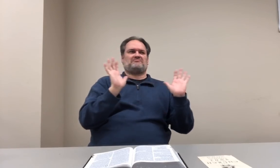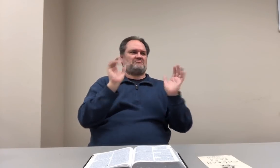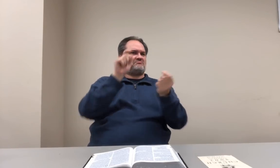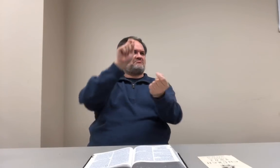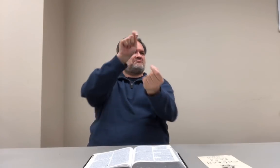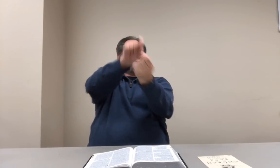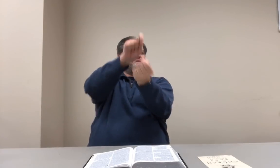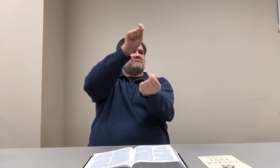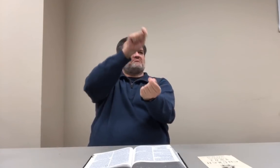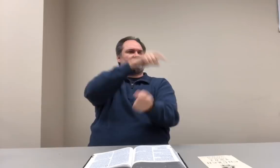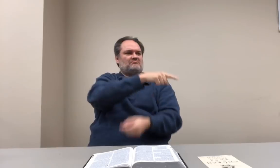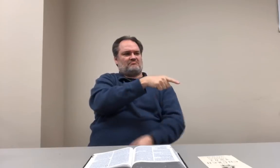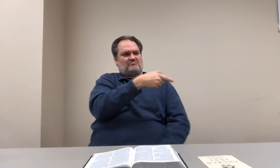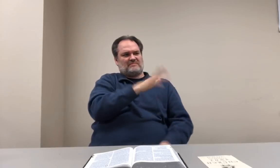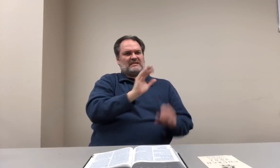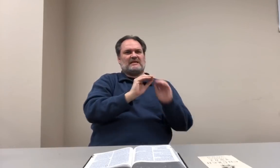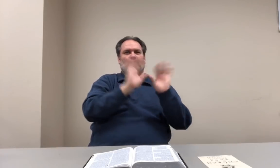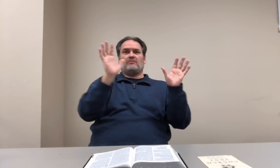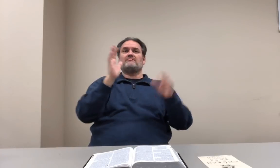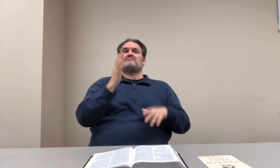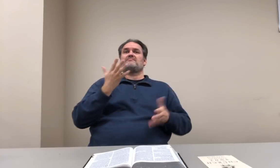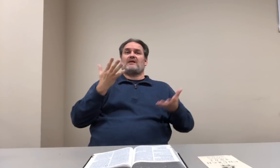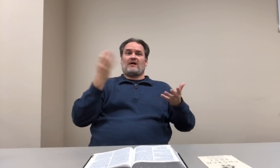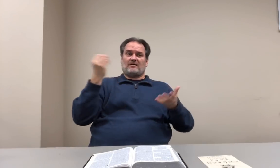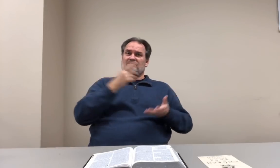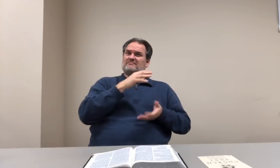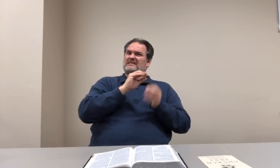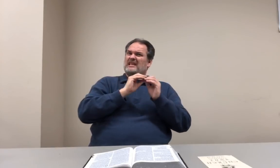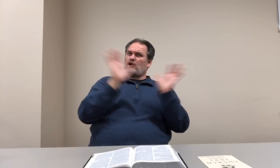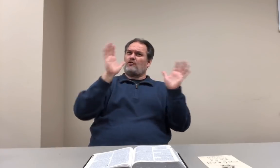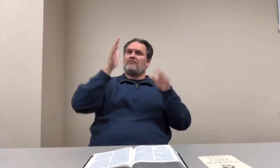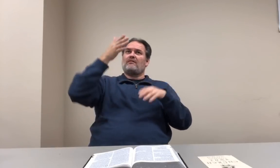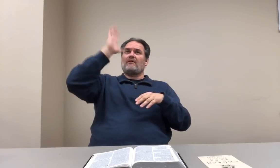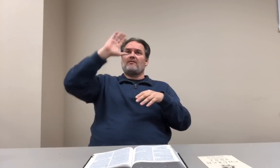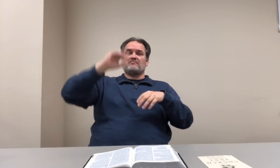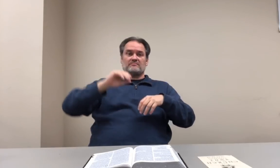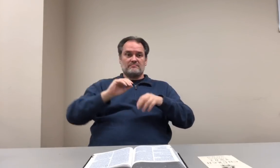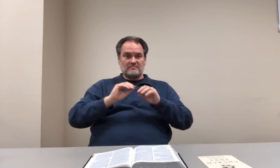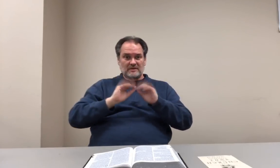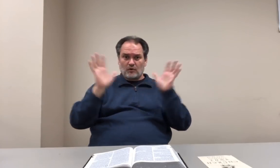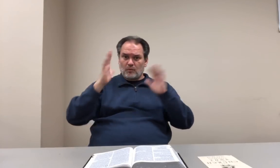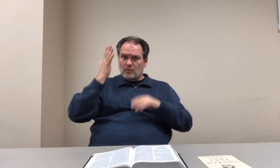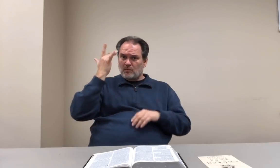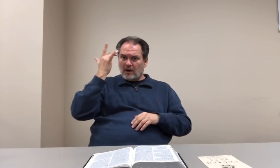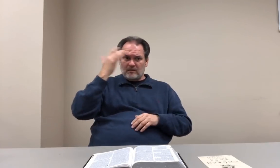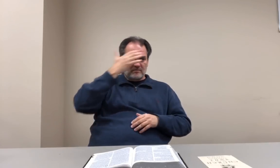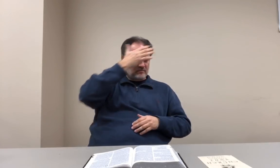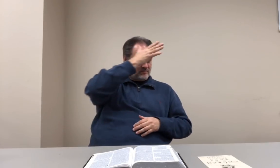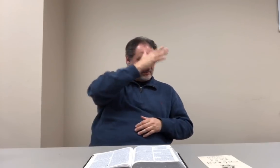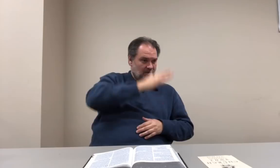purpose. His nature cannot be altered for better or worse. His knowledge can never increase or